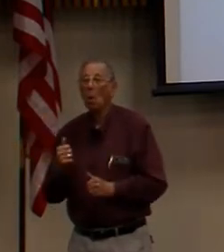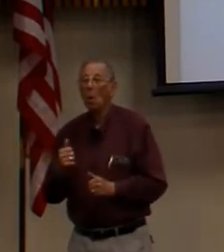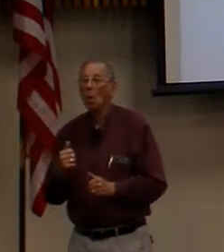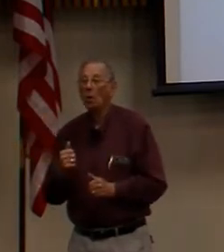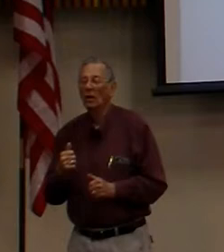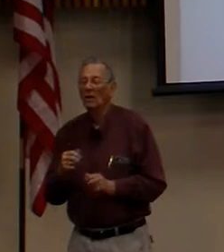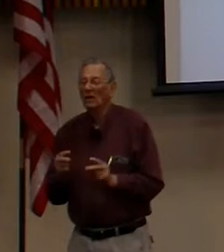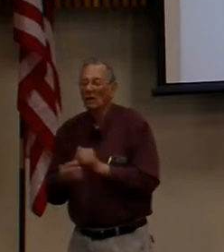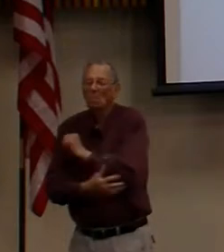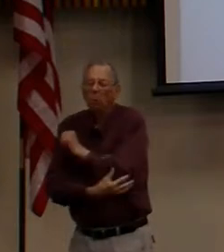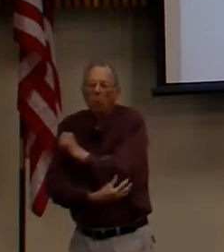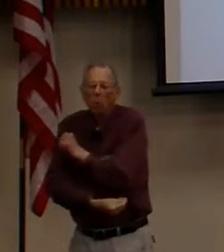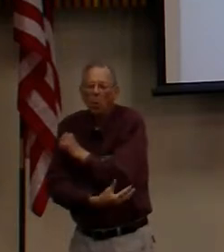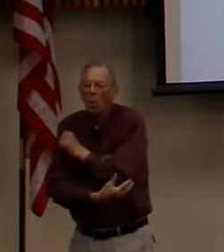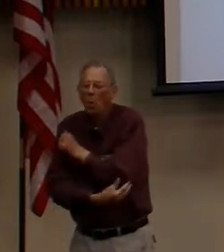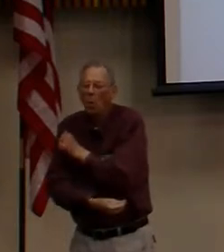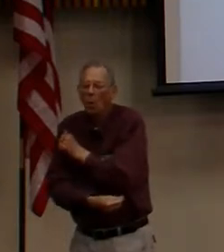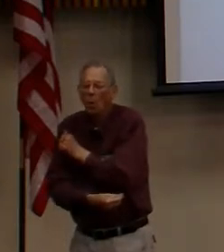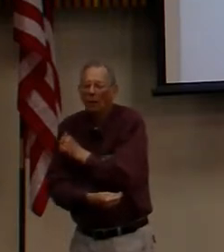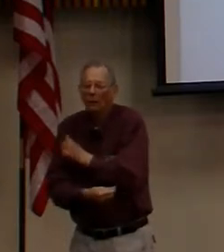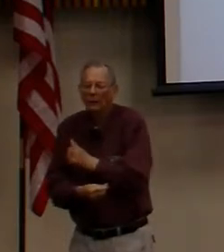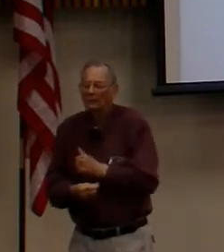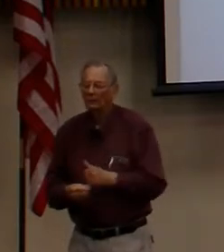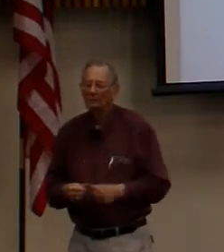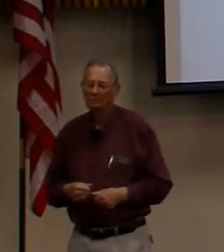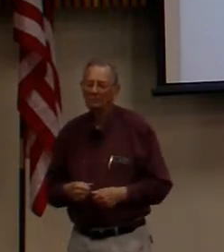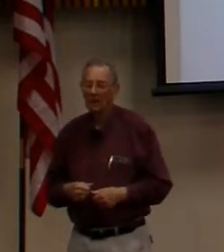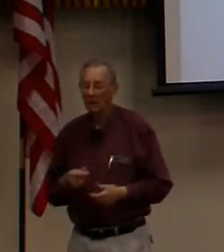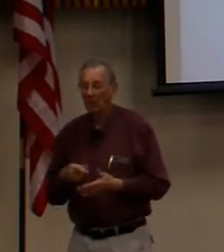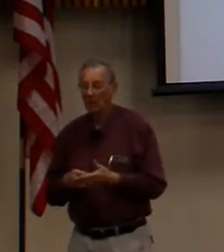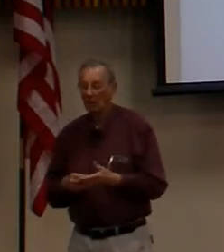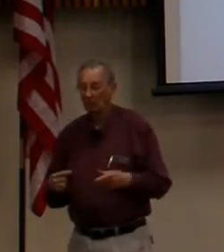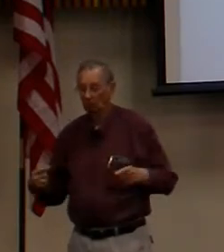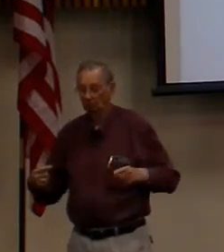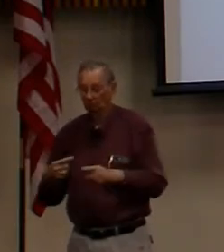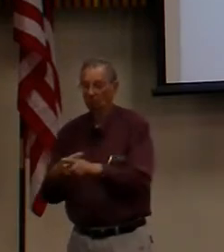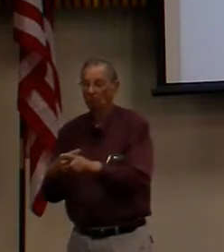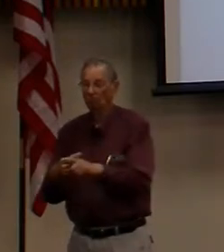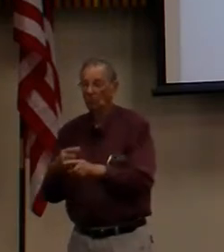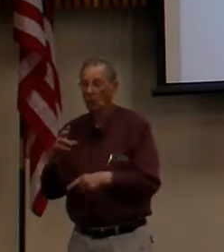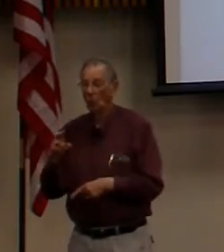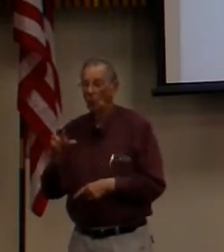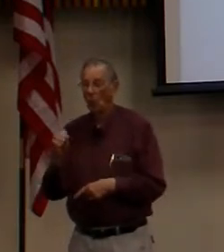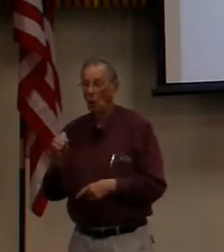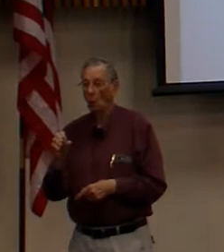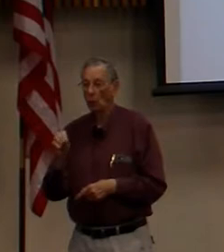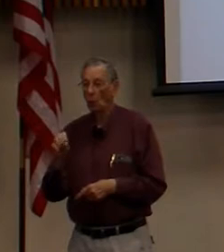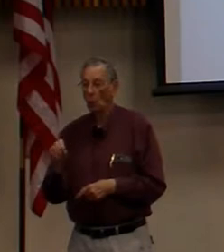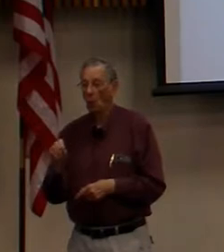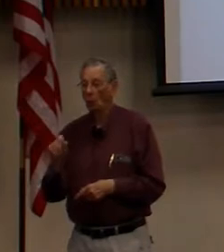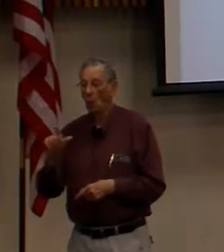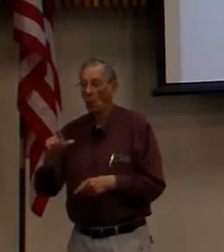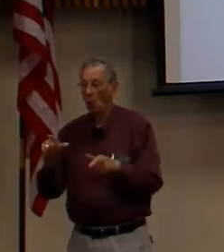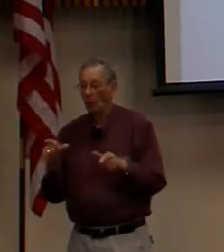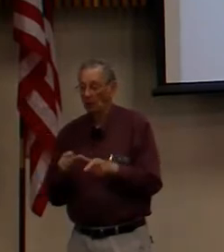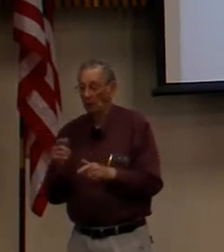are in very poor condition. So this is a crossroad location. It's one of those places where you get